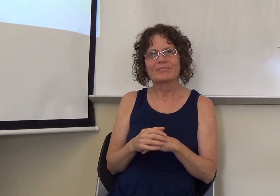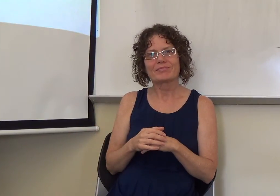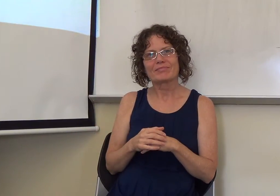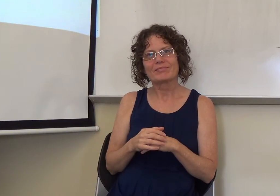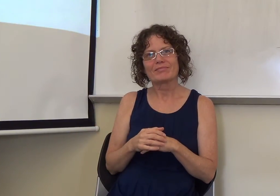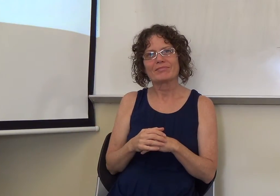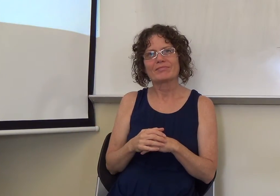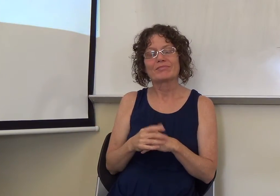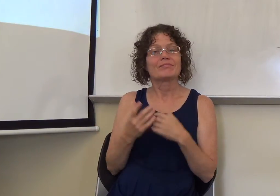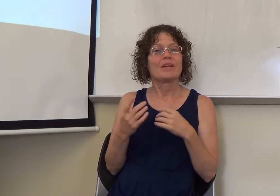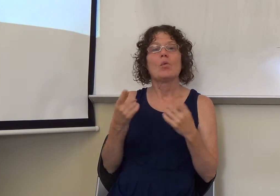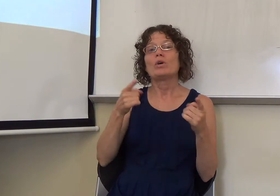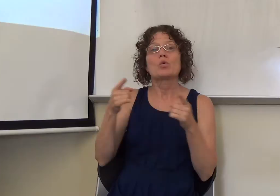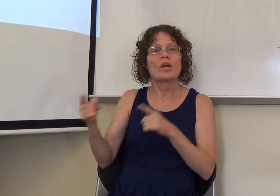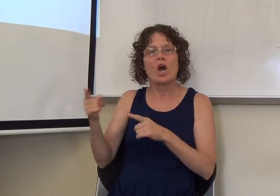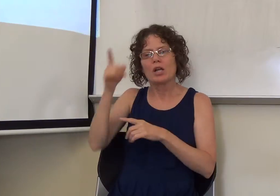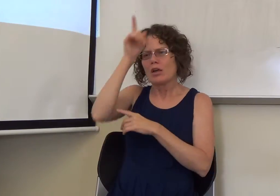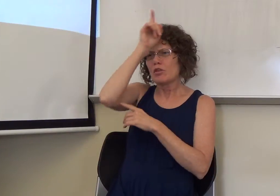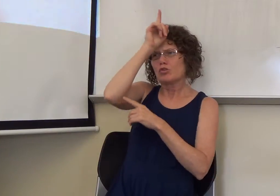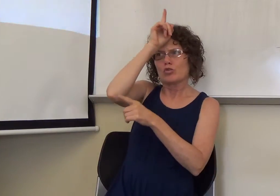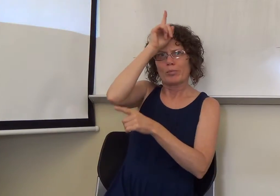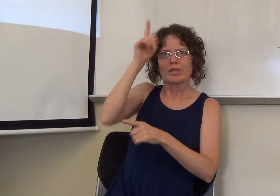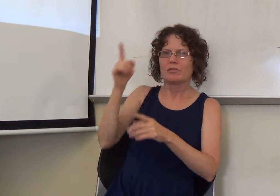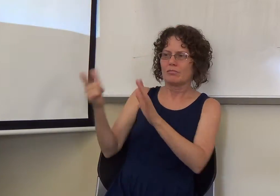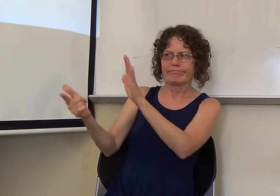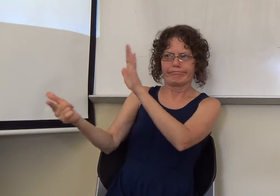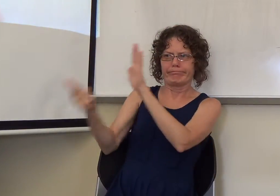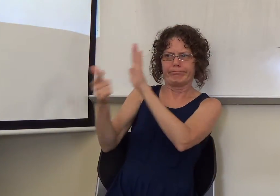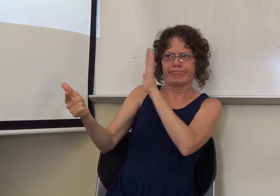here's what's going on. The Germans were not allowed